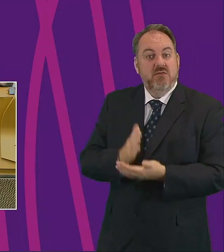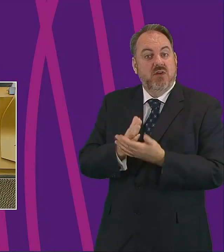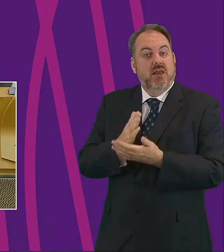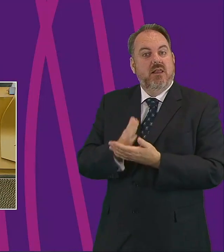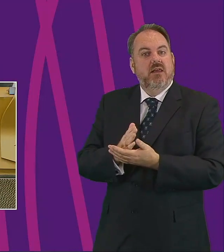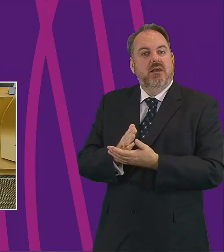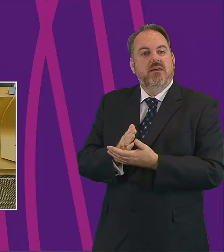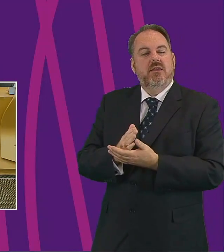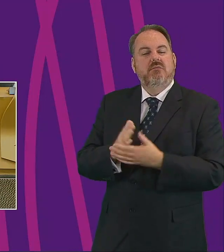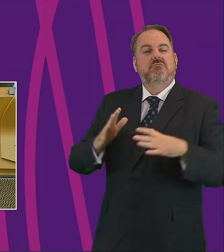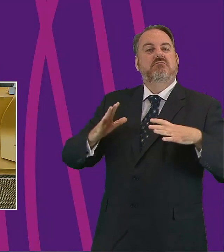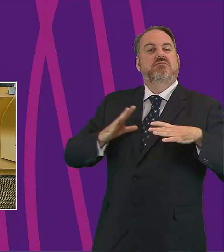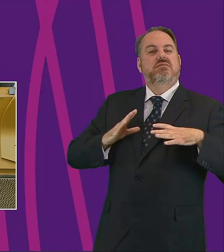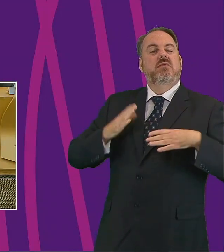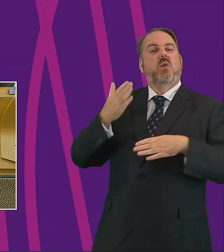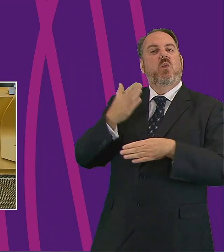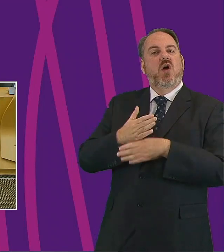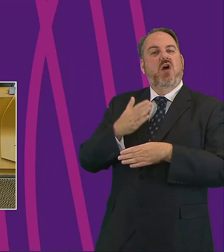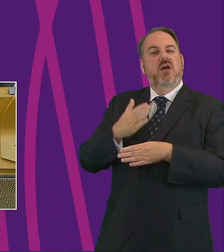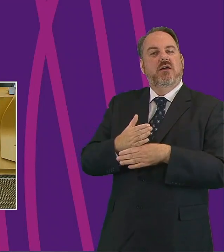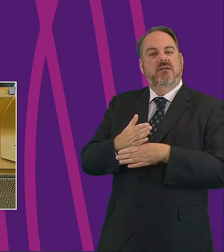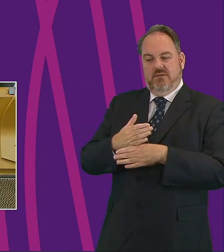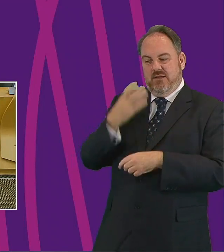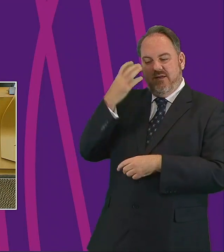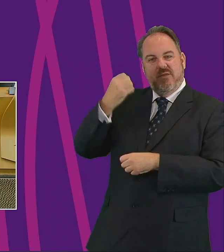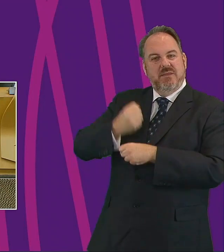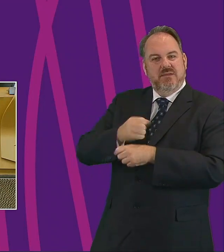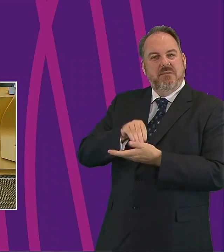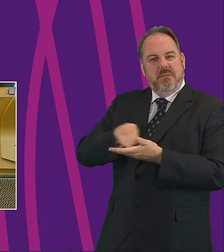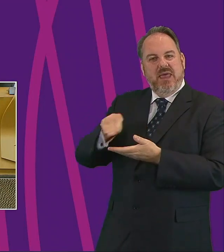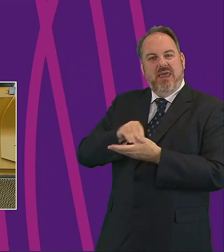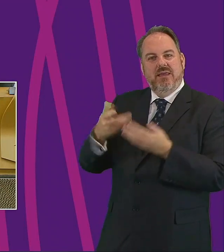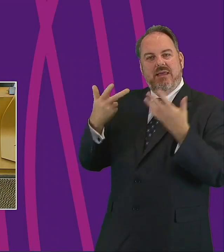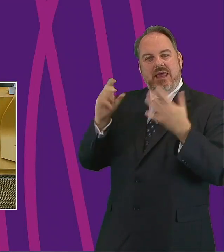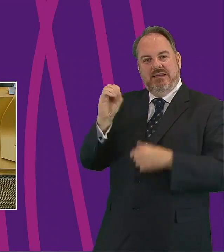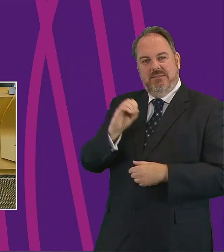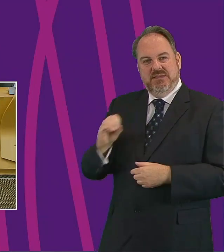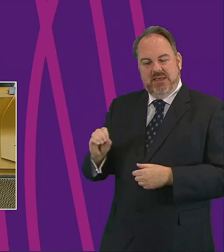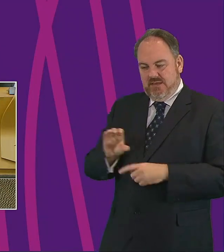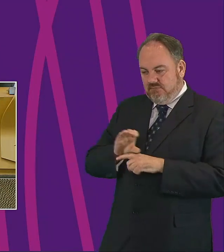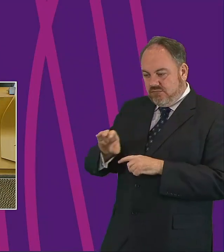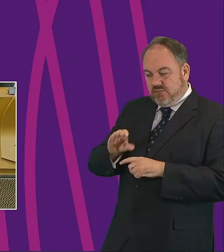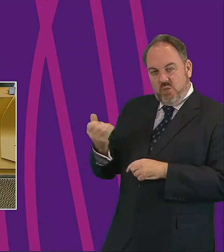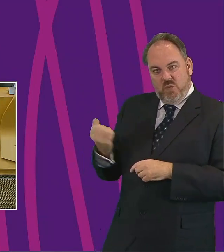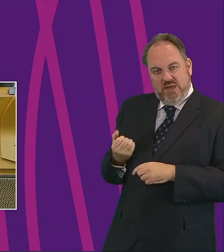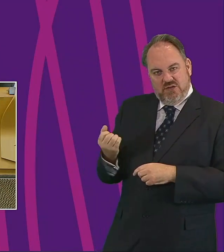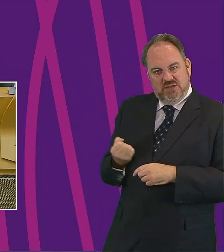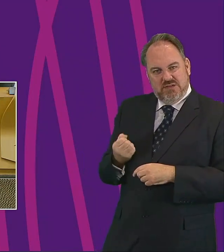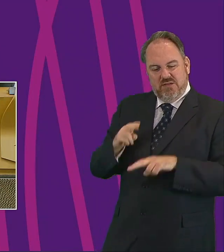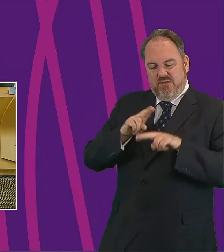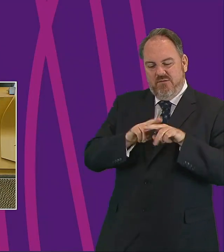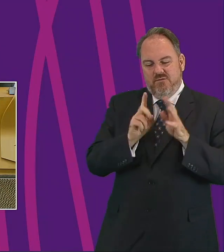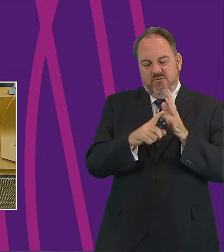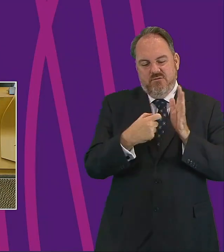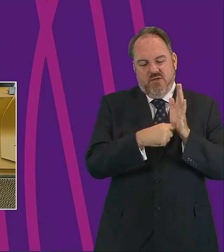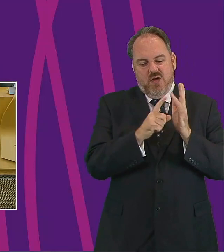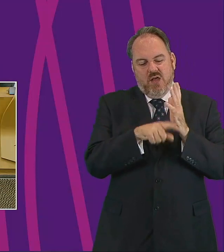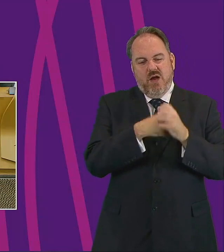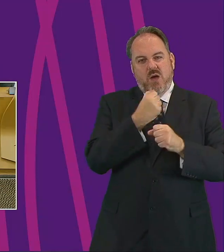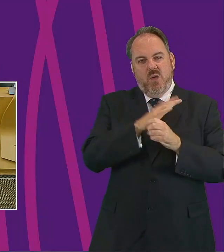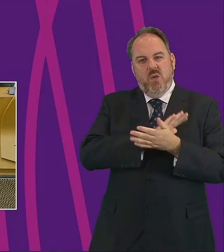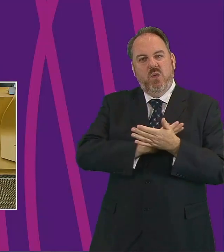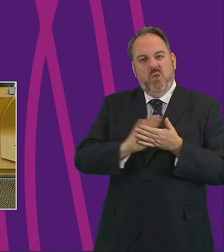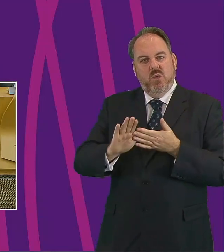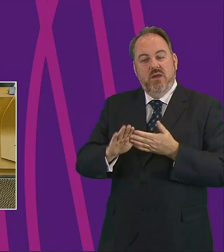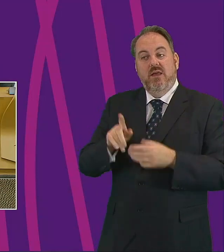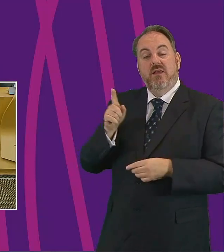is funded by the UK Government borrowing money. And the reason that they borrow that money and do it